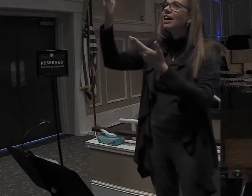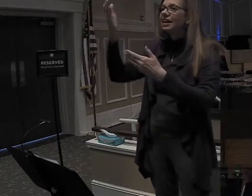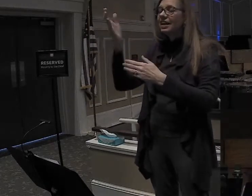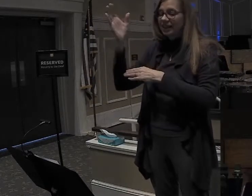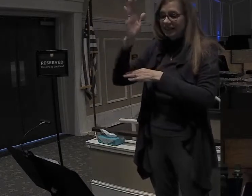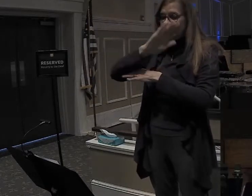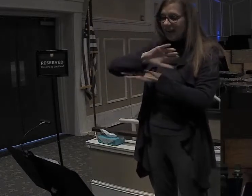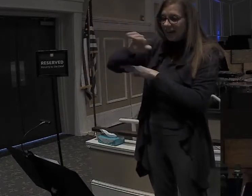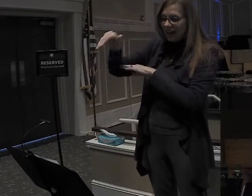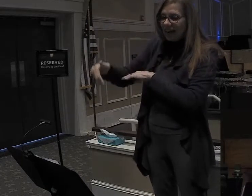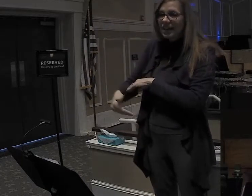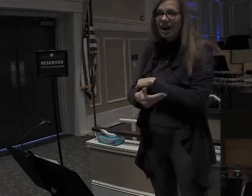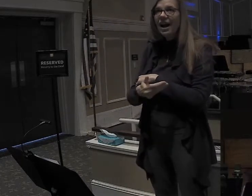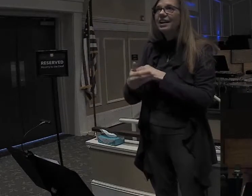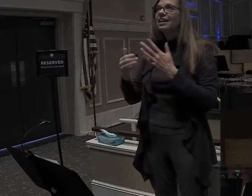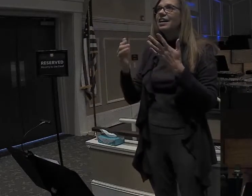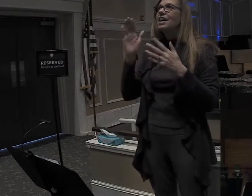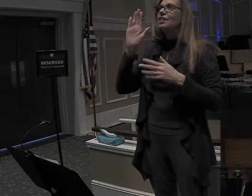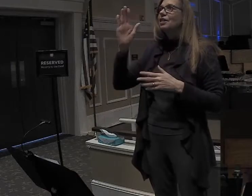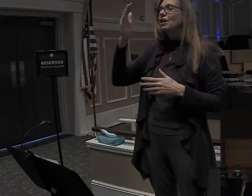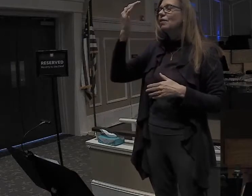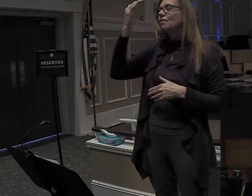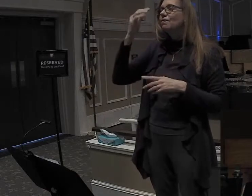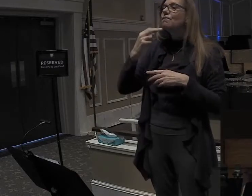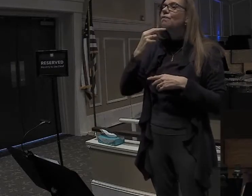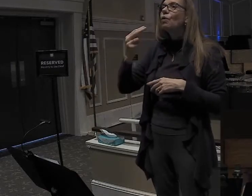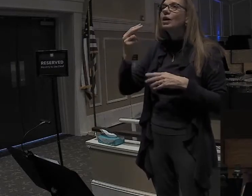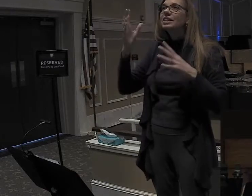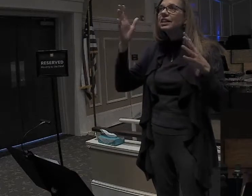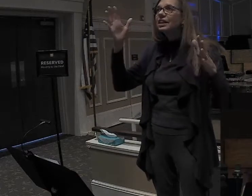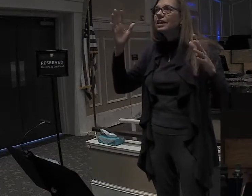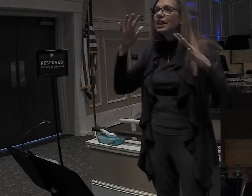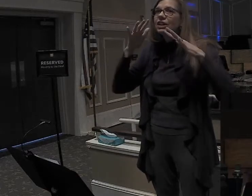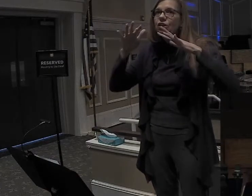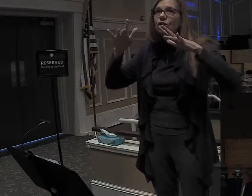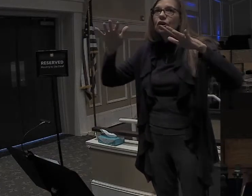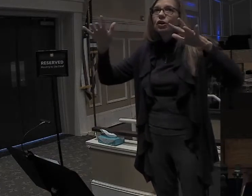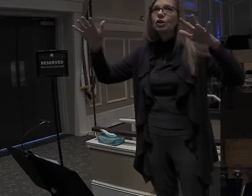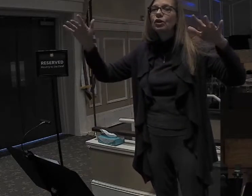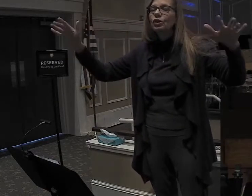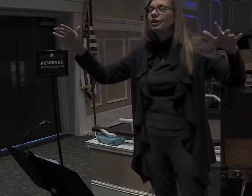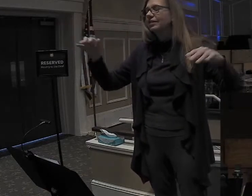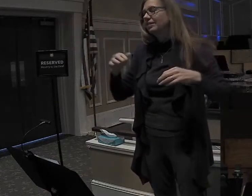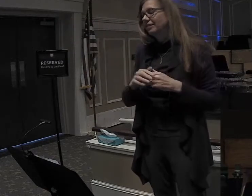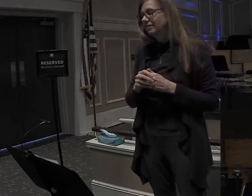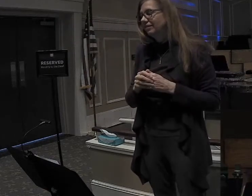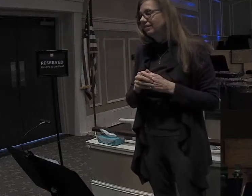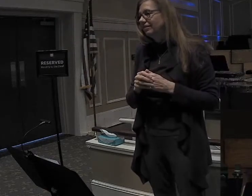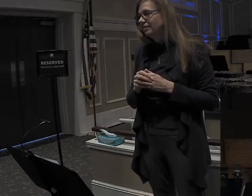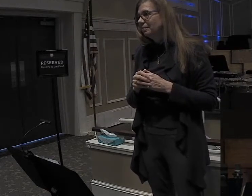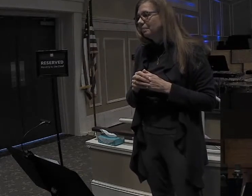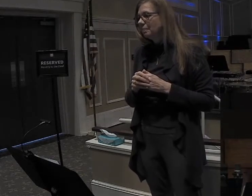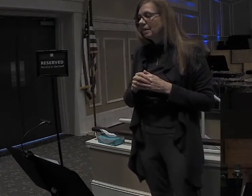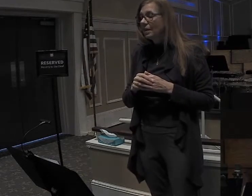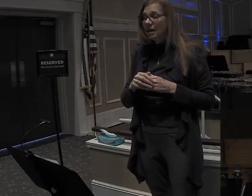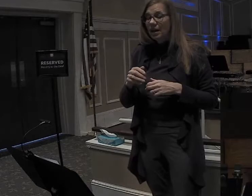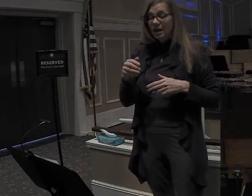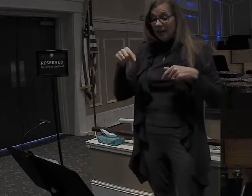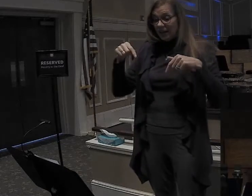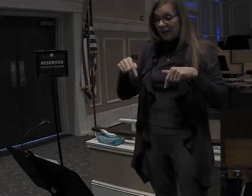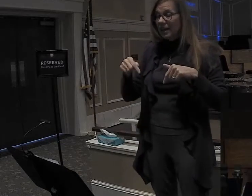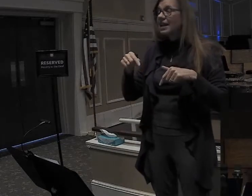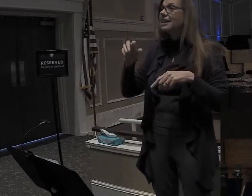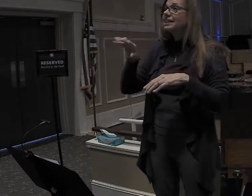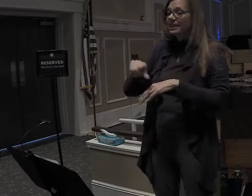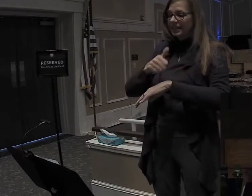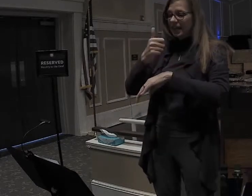There is no speech nor their words. Their voice is not heard. Their line has gone out through all the earth. The utterance is to the end of the world. In them he has placed a tent